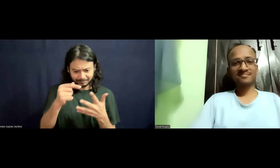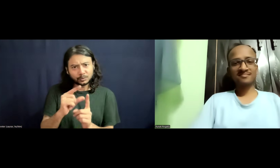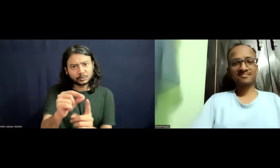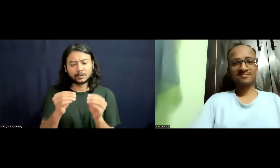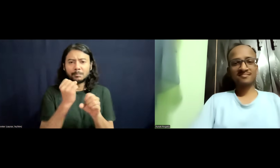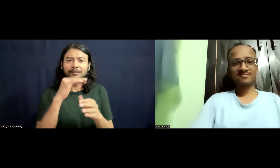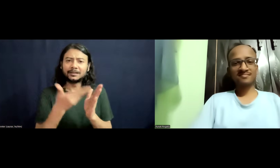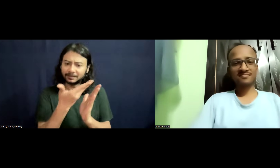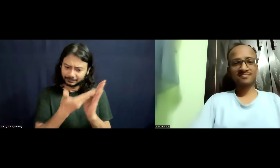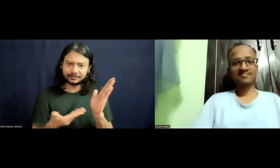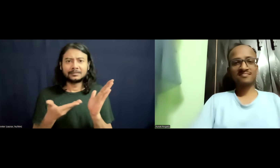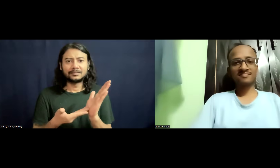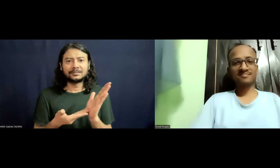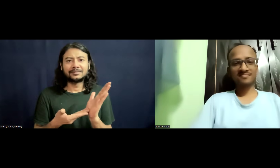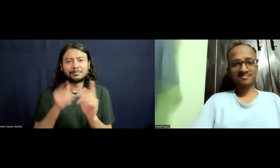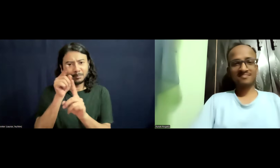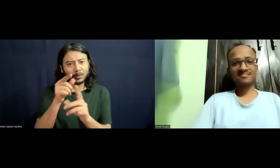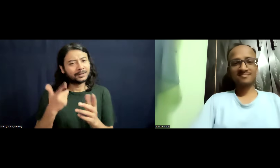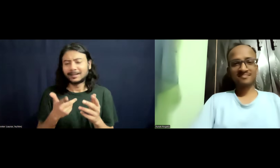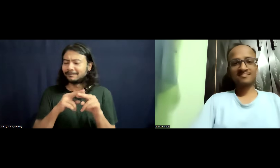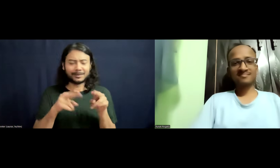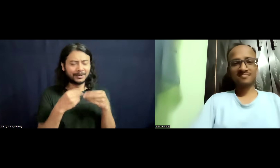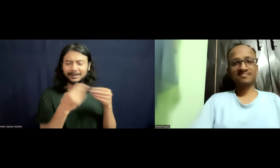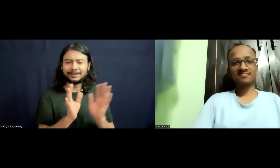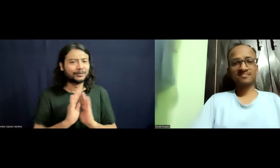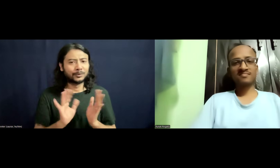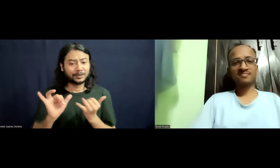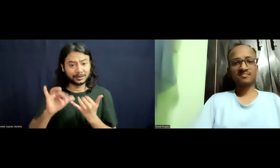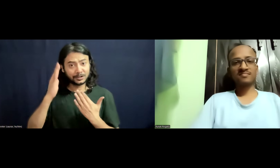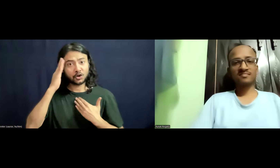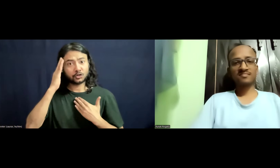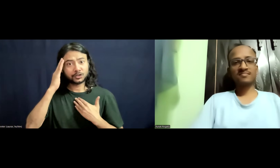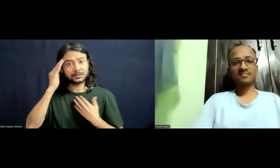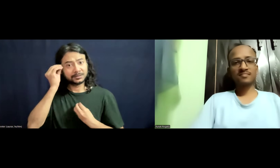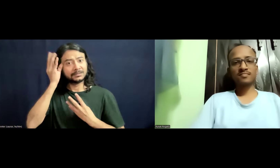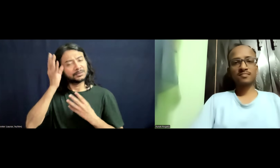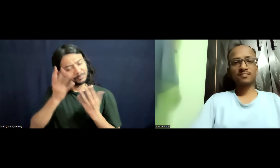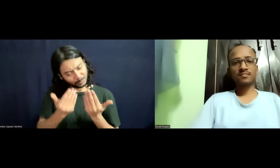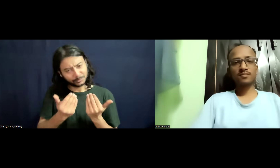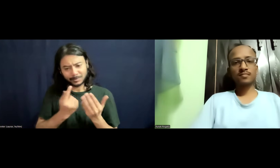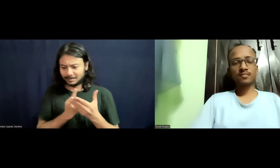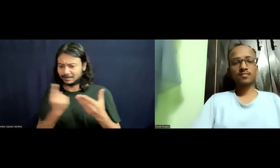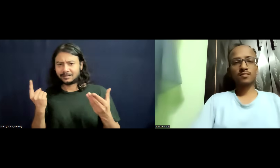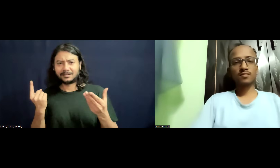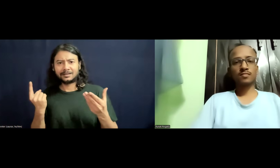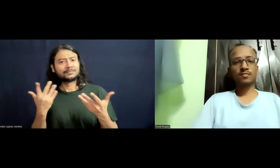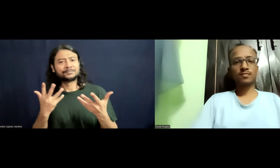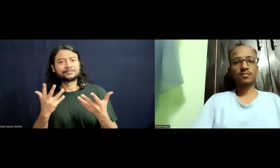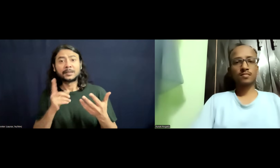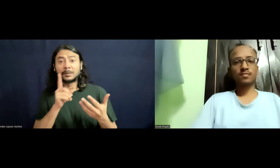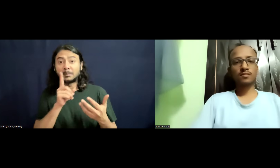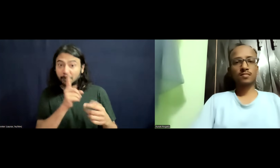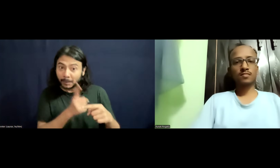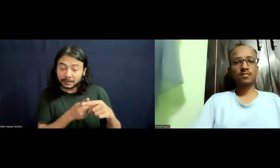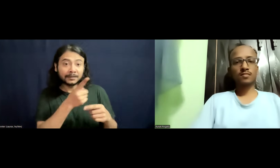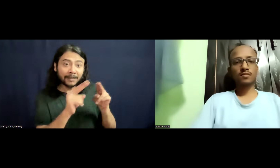practice Krishna consciousness. And don't try to preach your family. By your example, they will learn if they